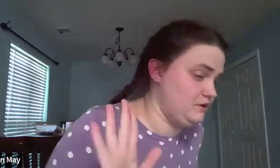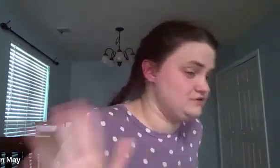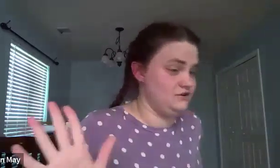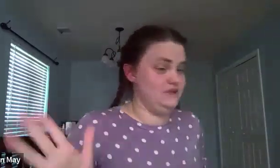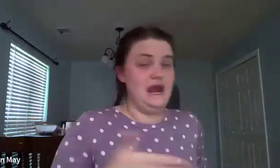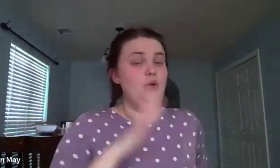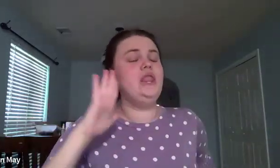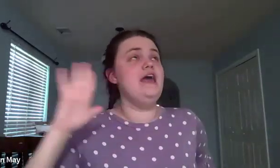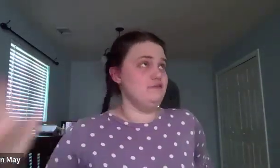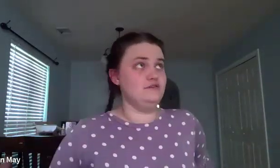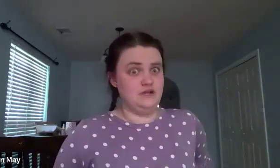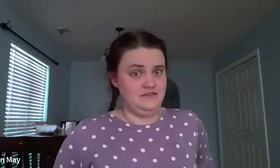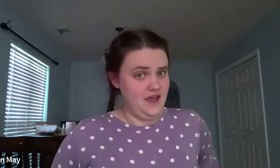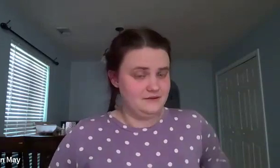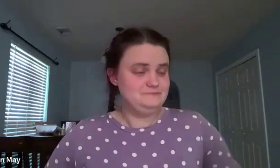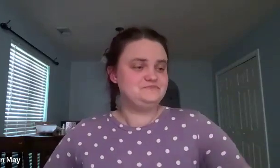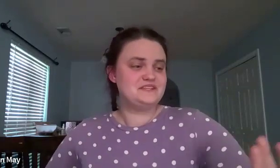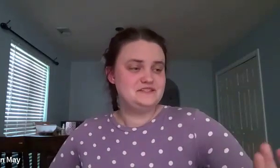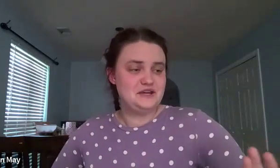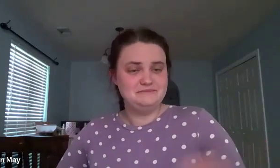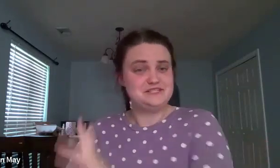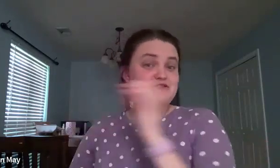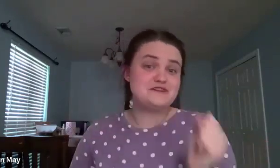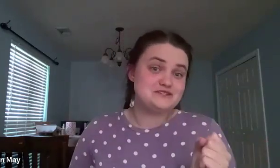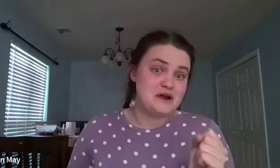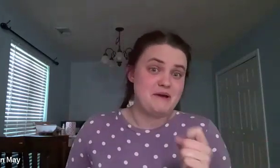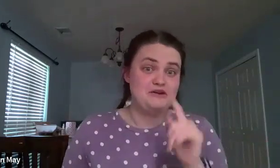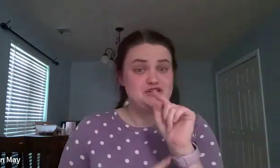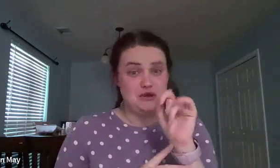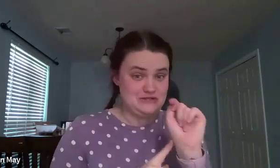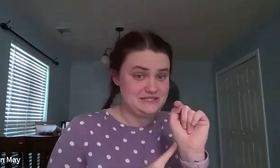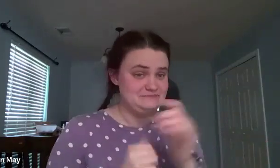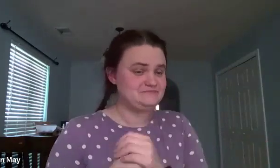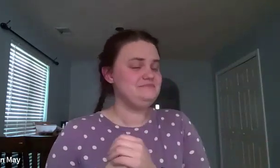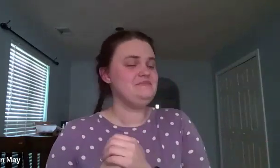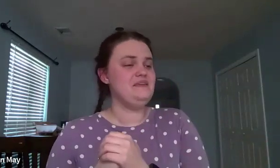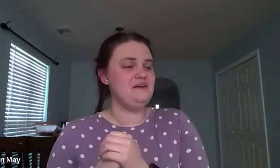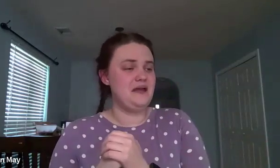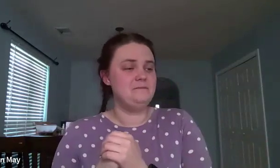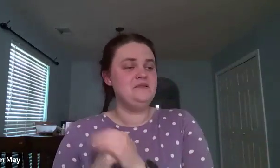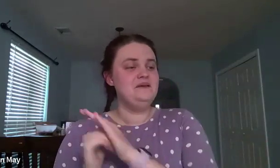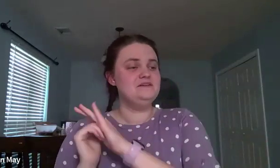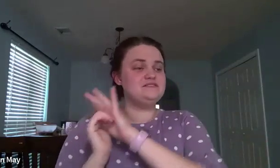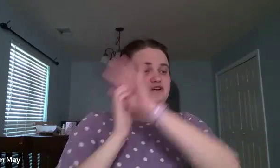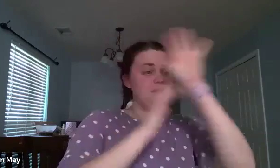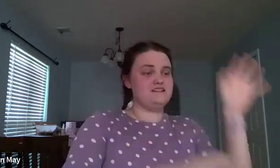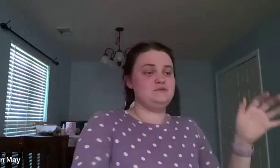both struggled and I will never forget that. So just a little fun story about toast. Okay. So let's go back. So we